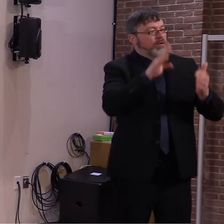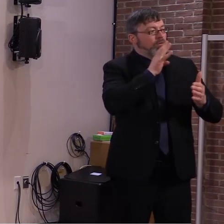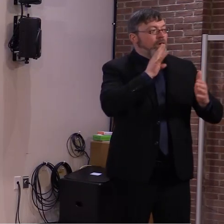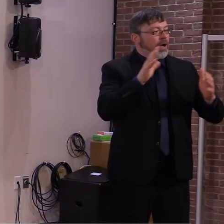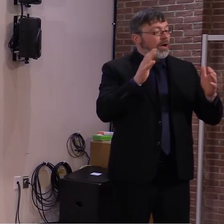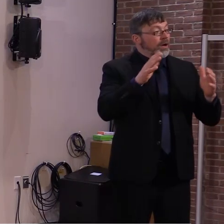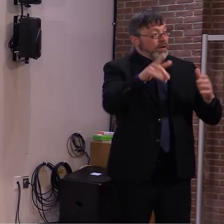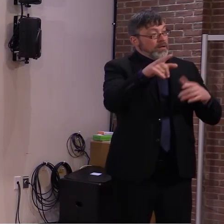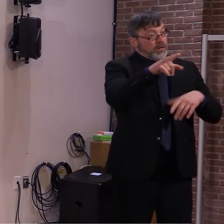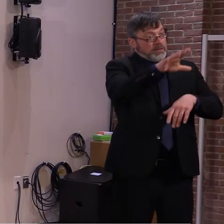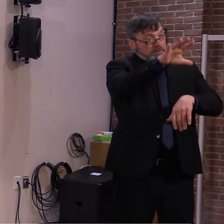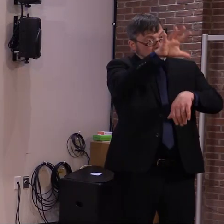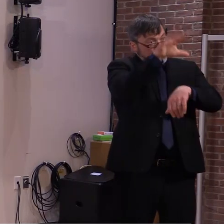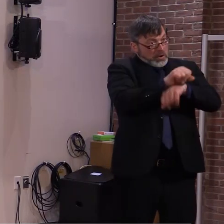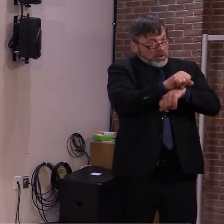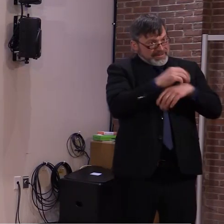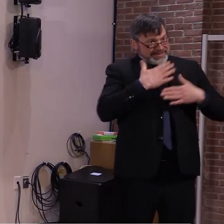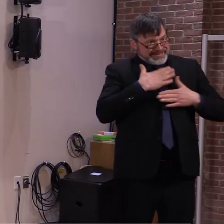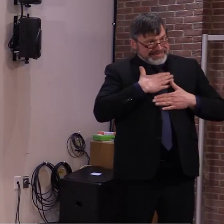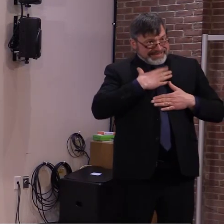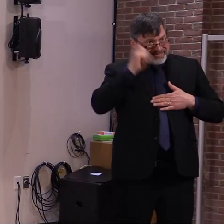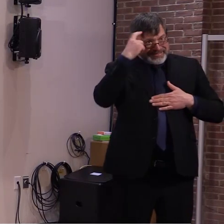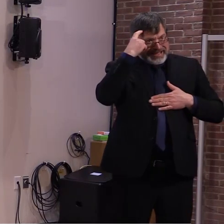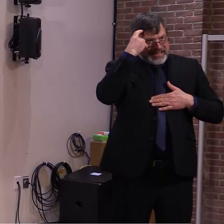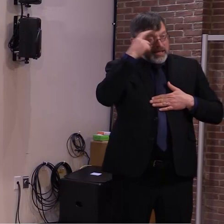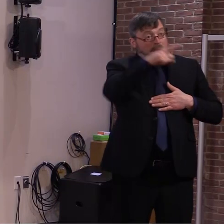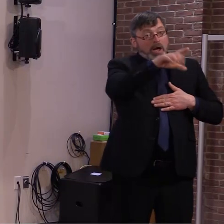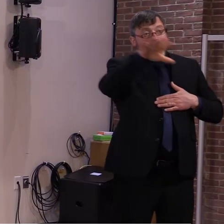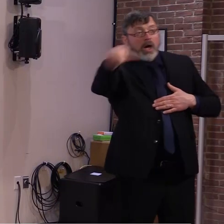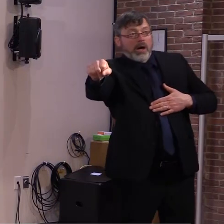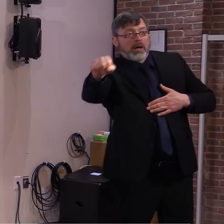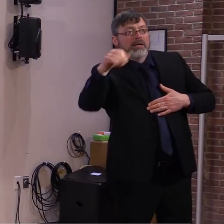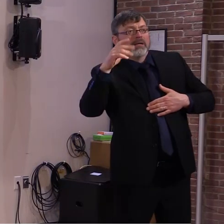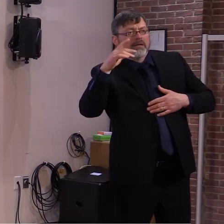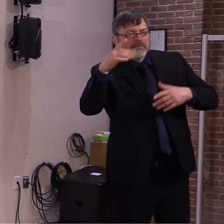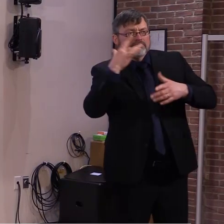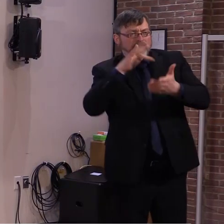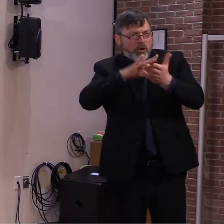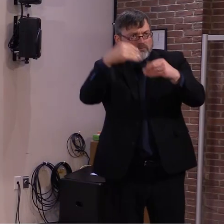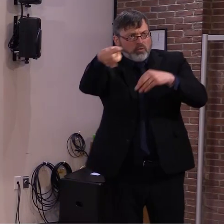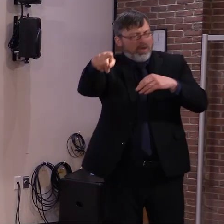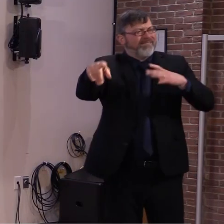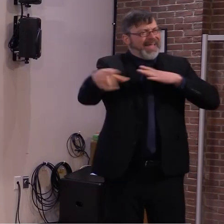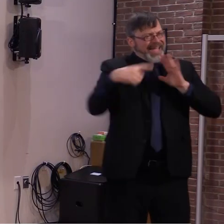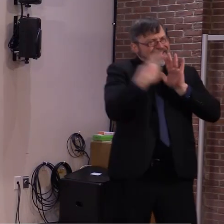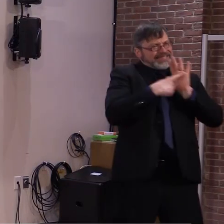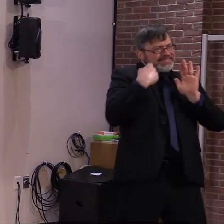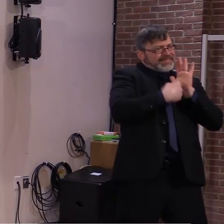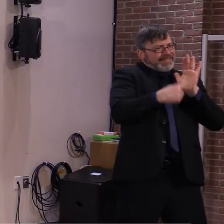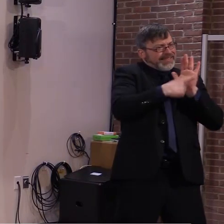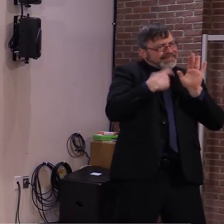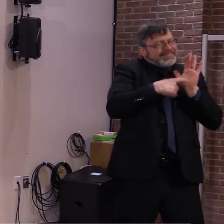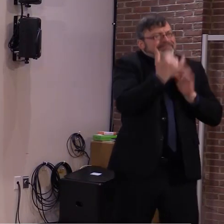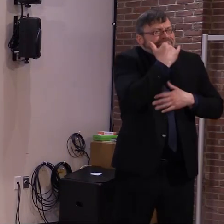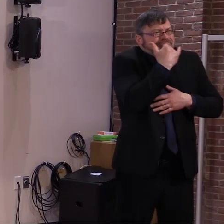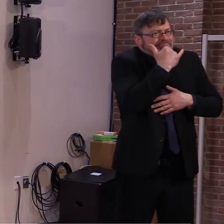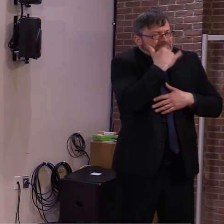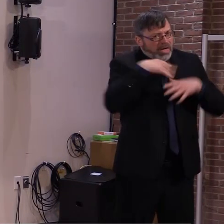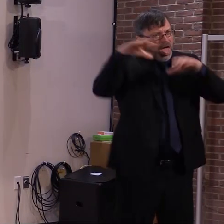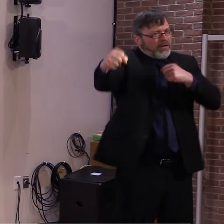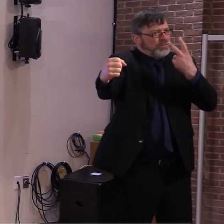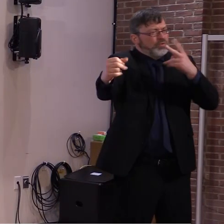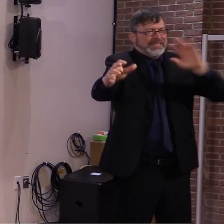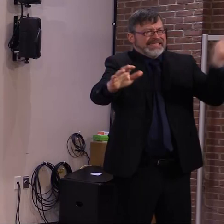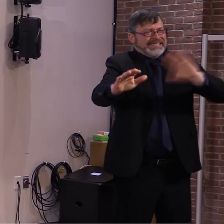state system if you get a vaccine at a federal pharmacy program like CVS